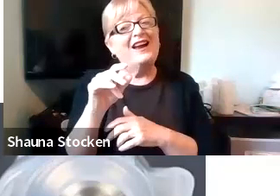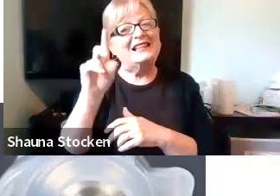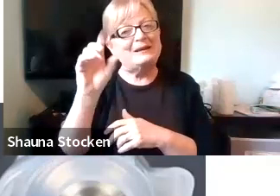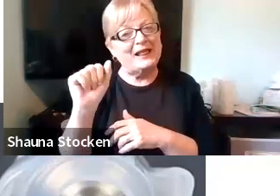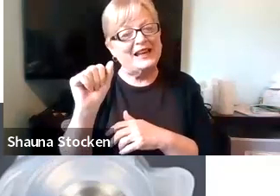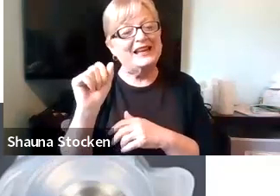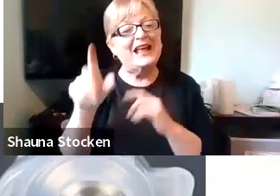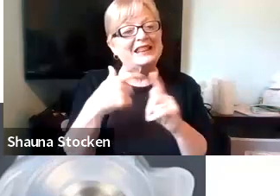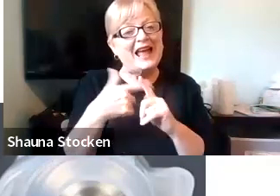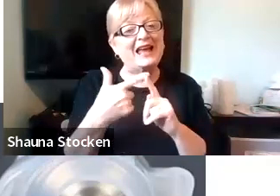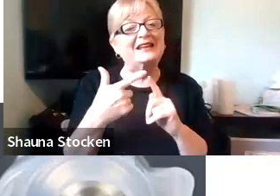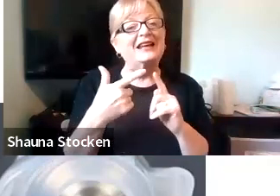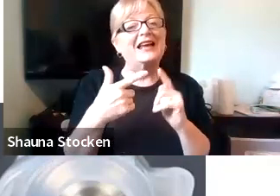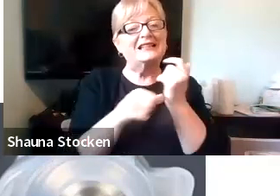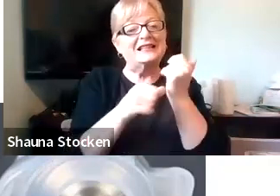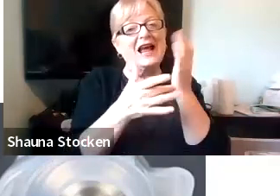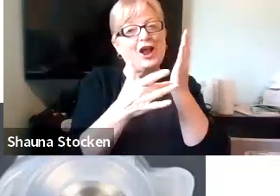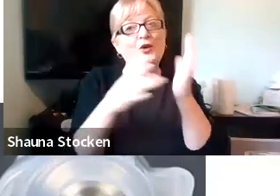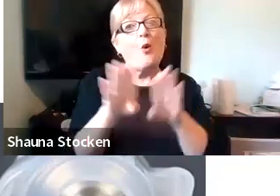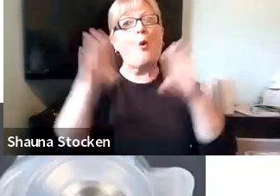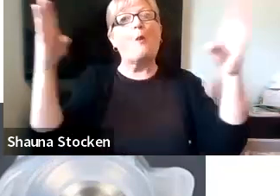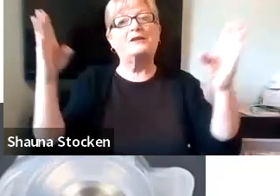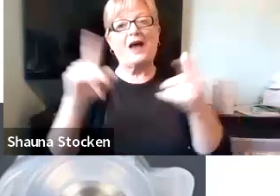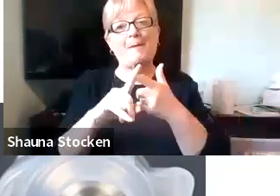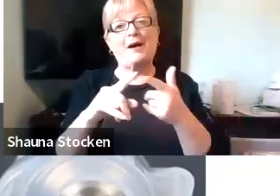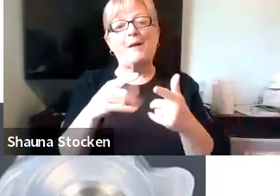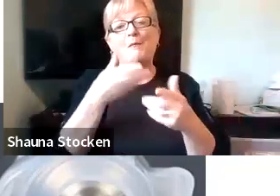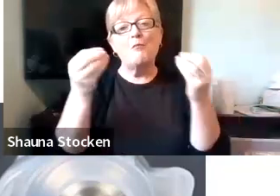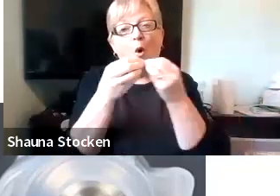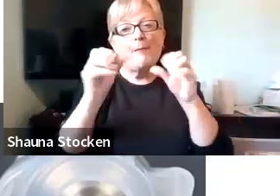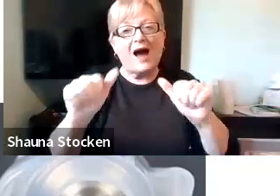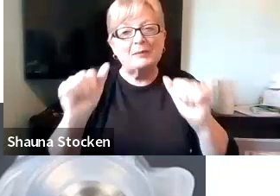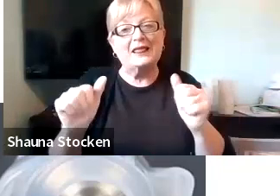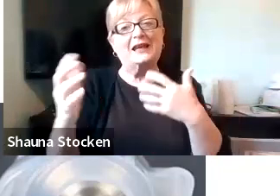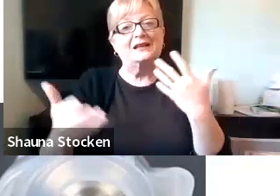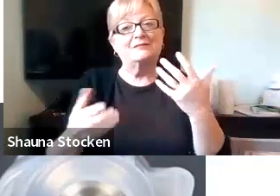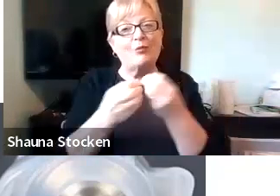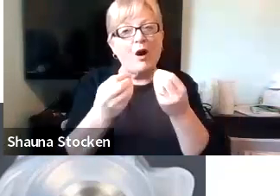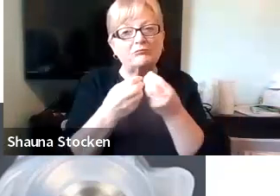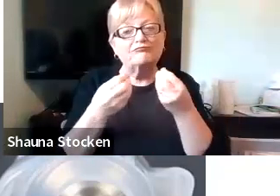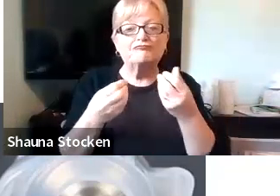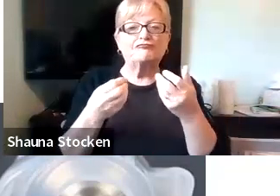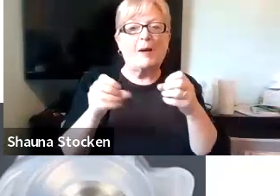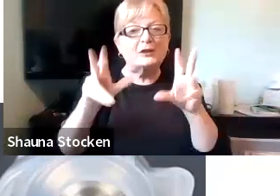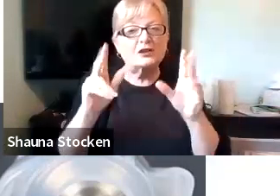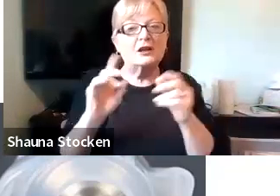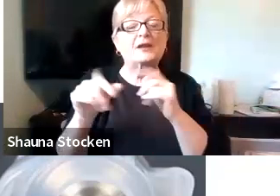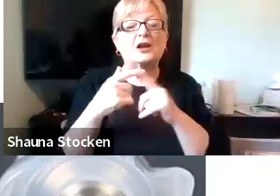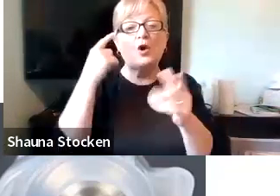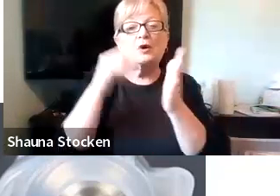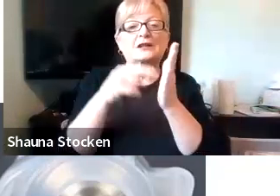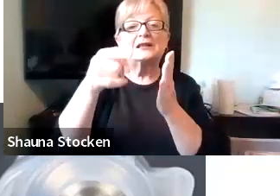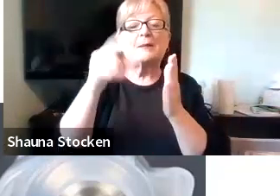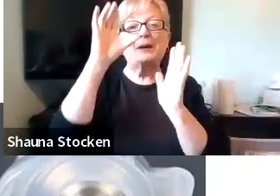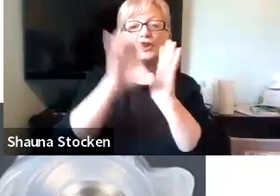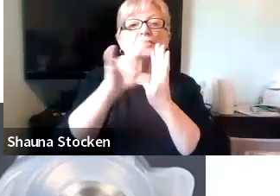up possibilities. And there's a few pictures on the slide that I'll describe. The first one is of a woman walking outside on a